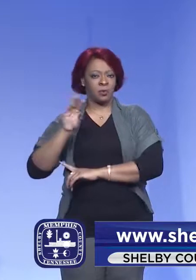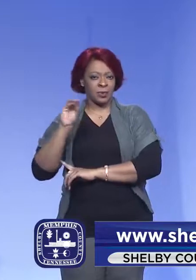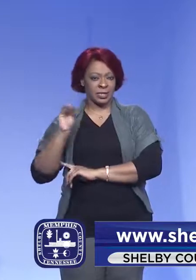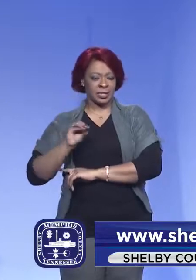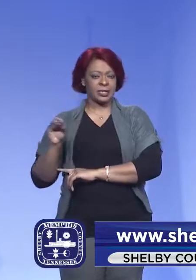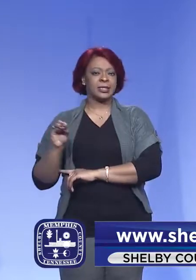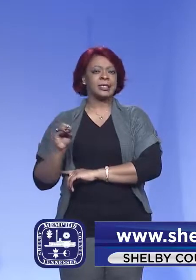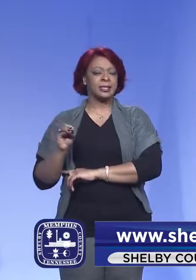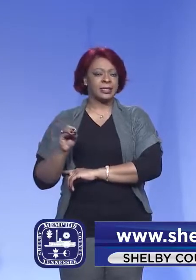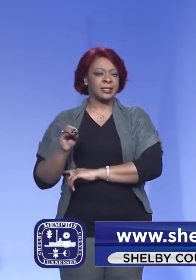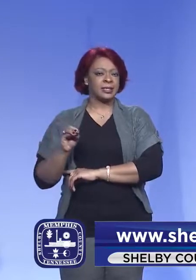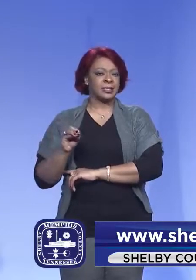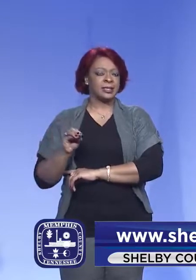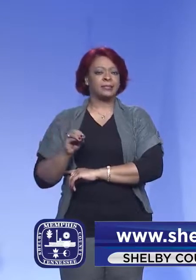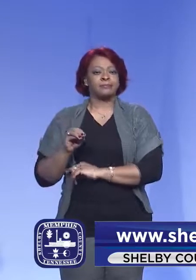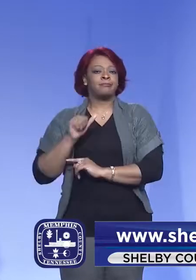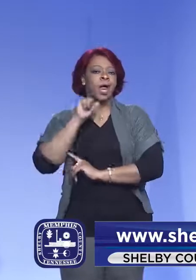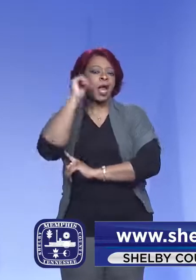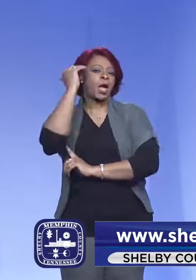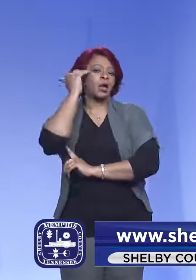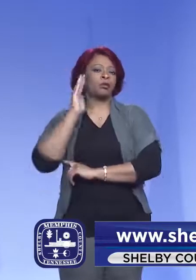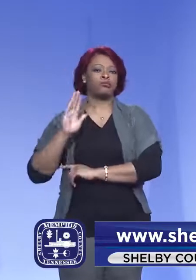21.4%, was unknown.